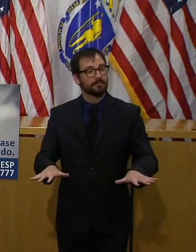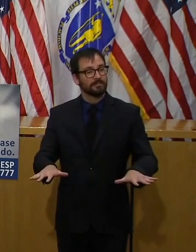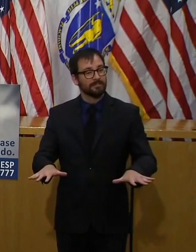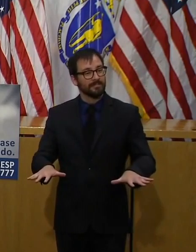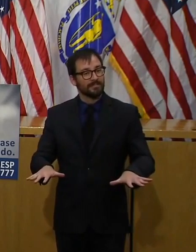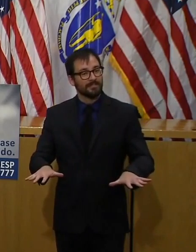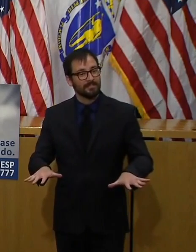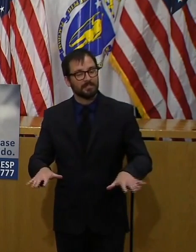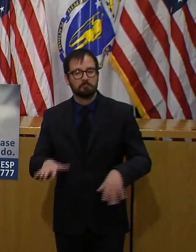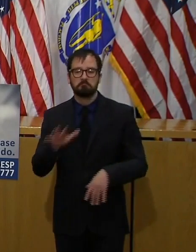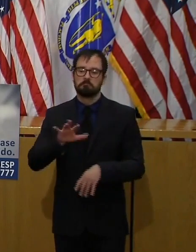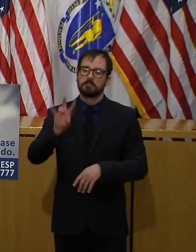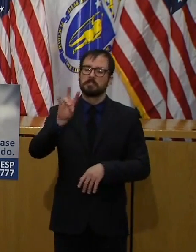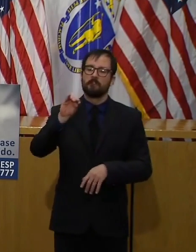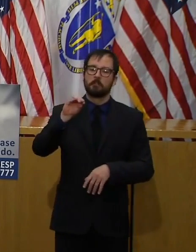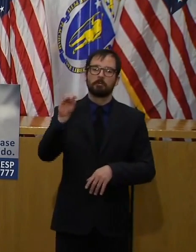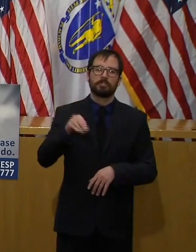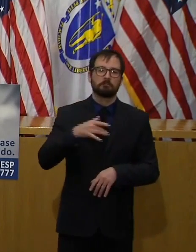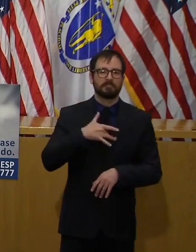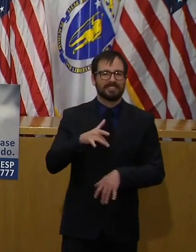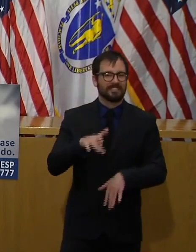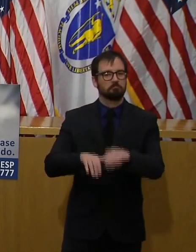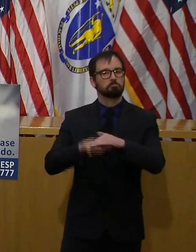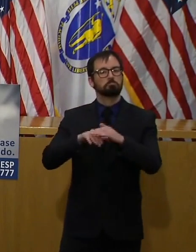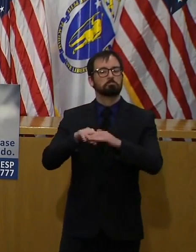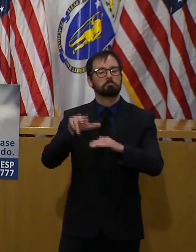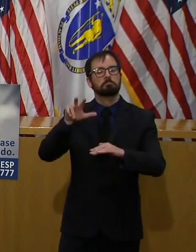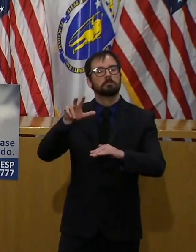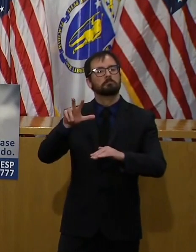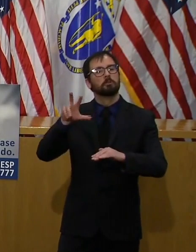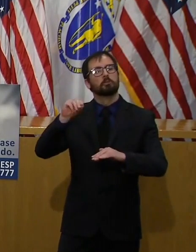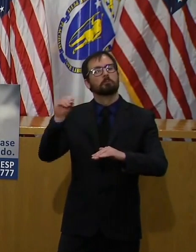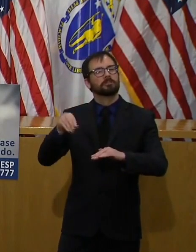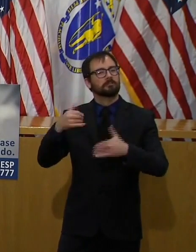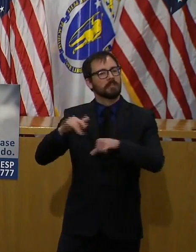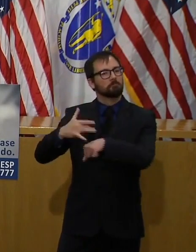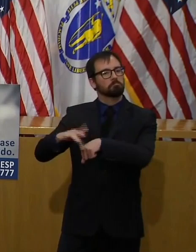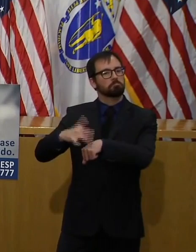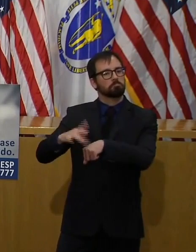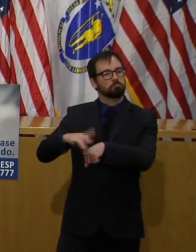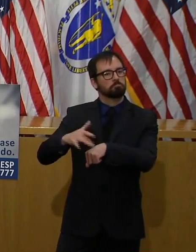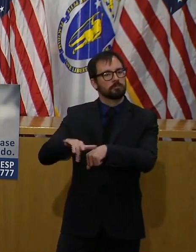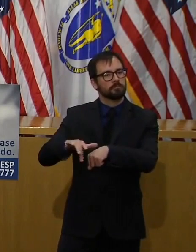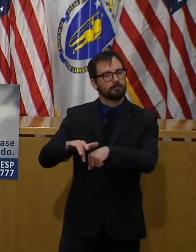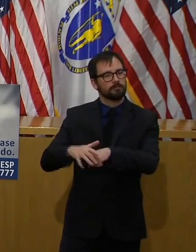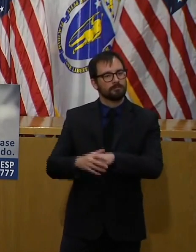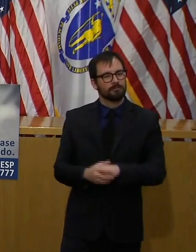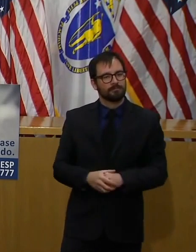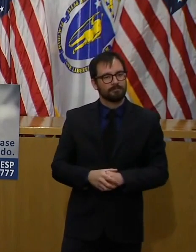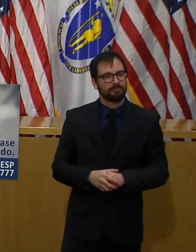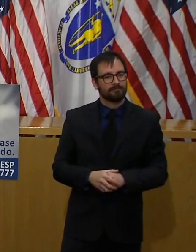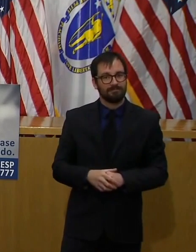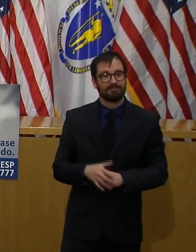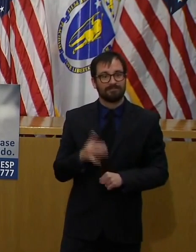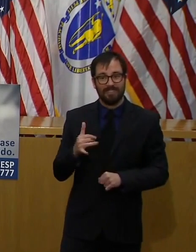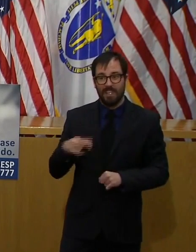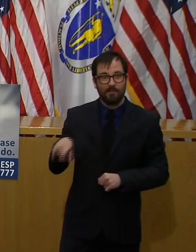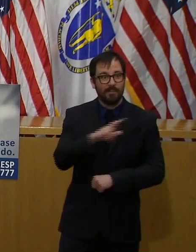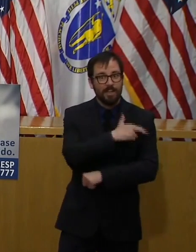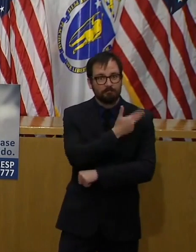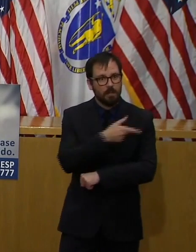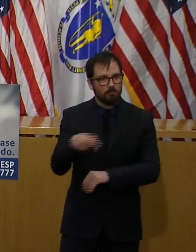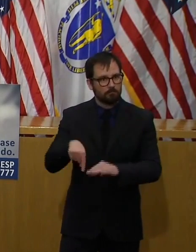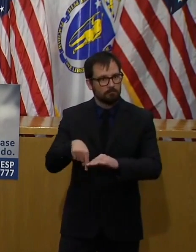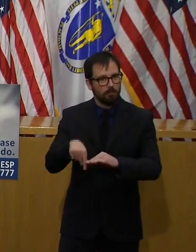important is because we worked with them to do a whole bunch of things to basically empty out